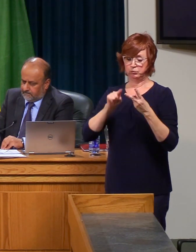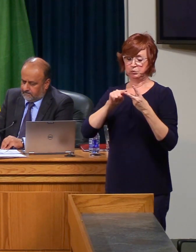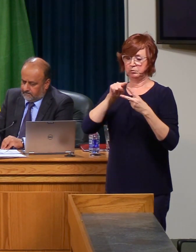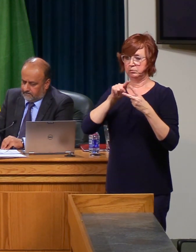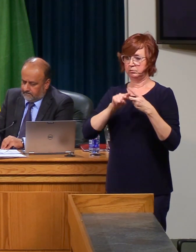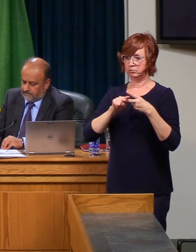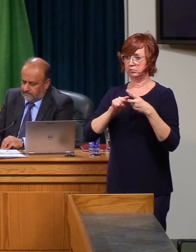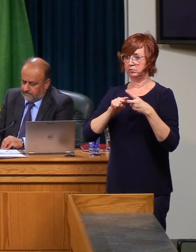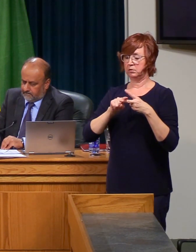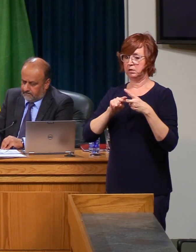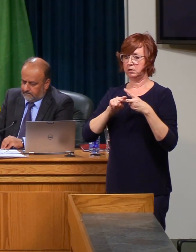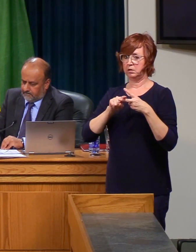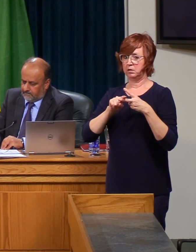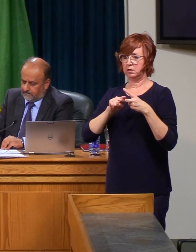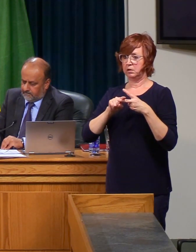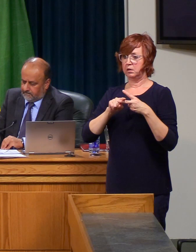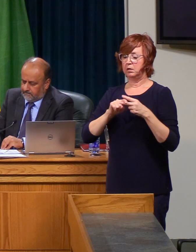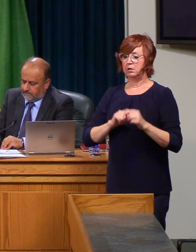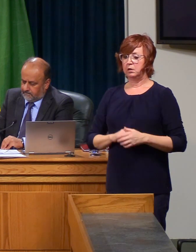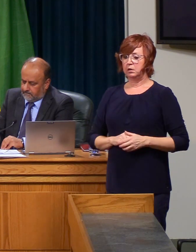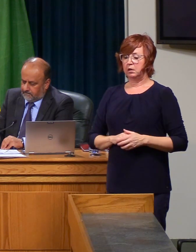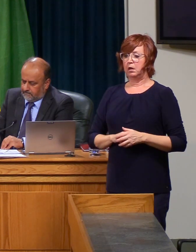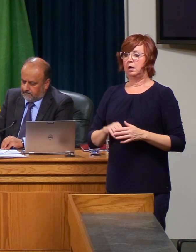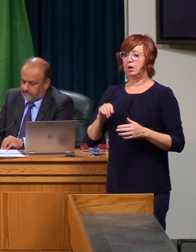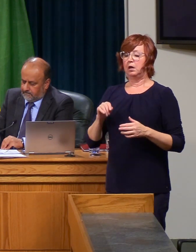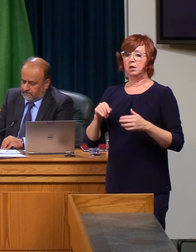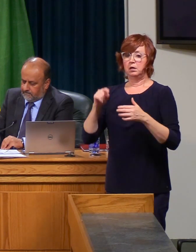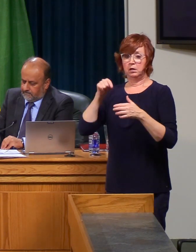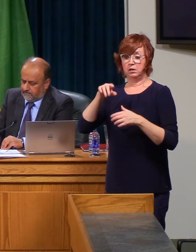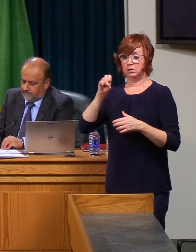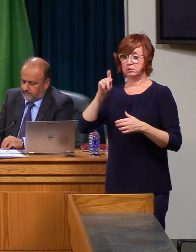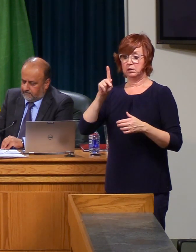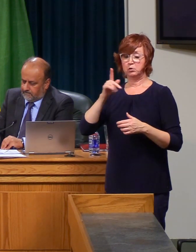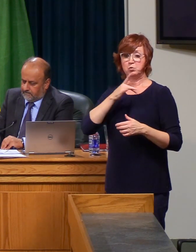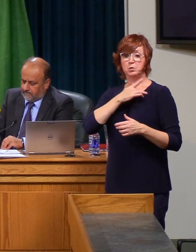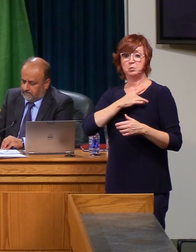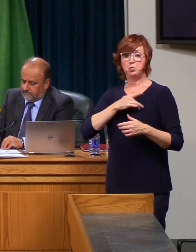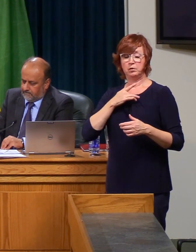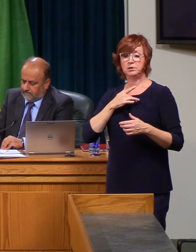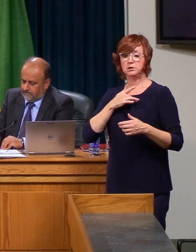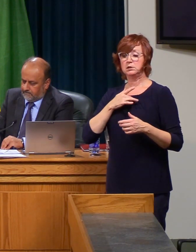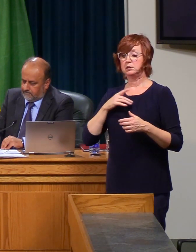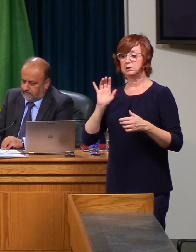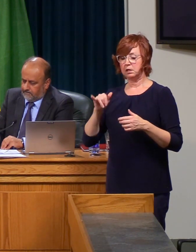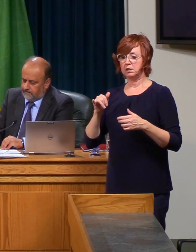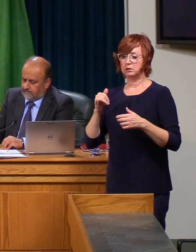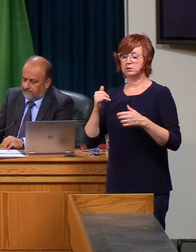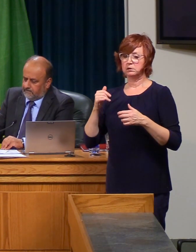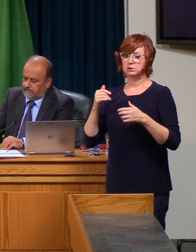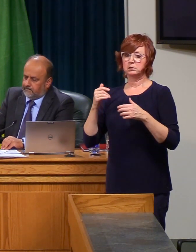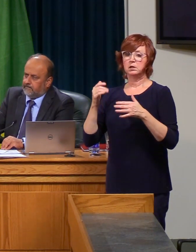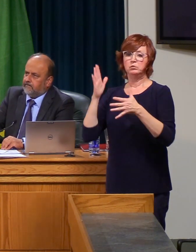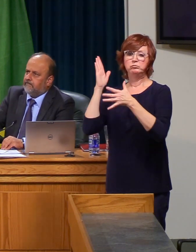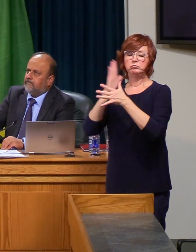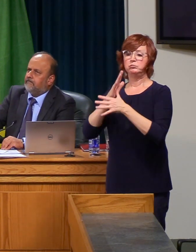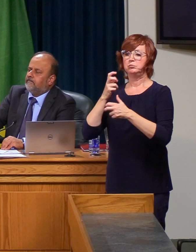the largest source of COVID-19 infections in Saskatchewan. 14 days self-isolation